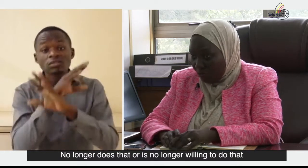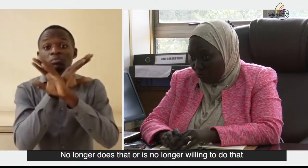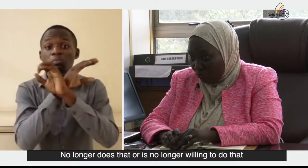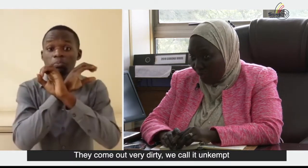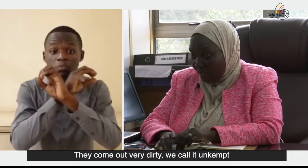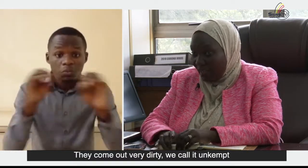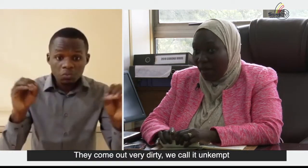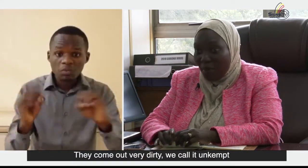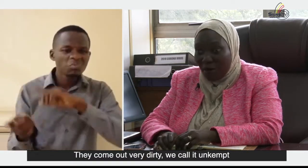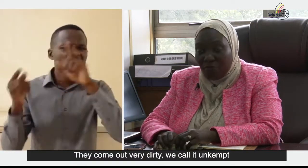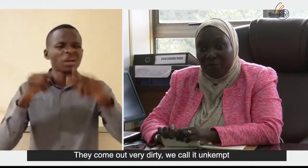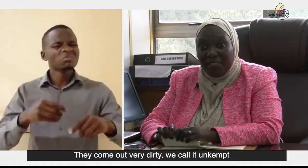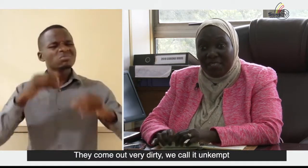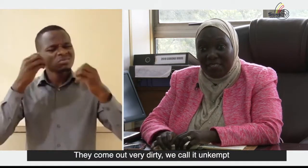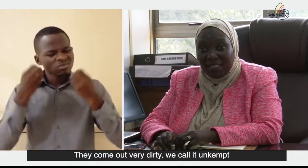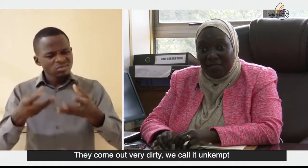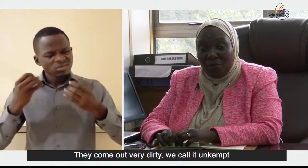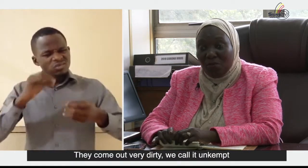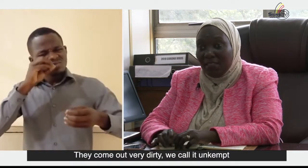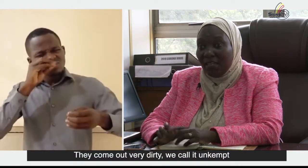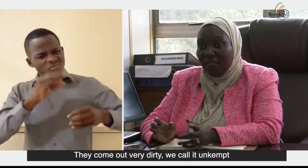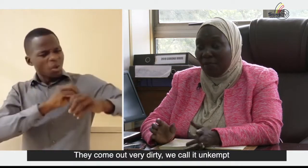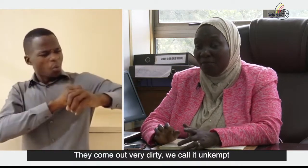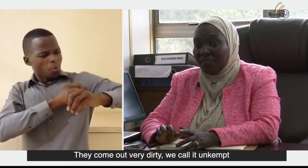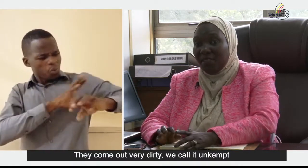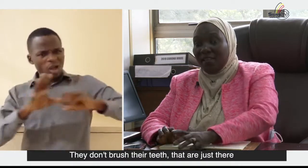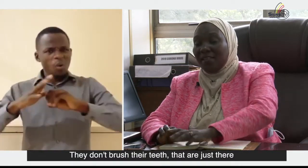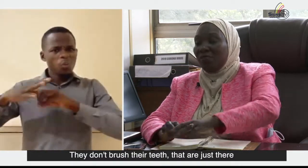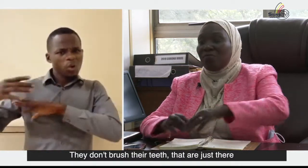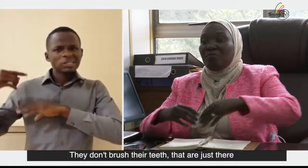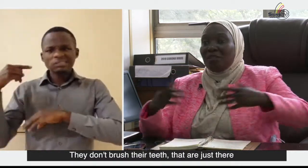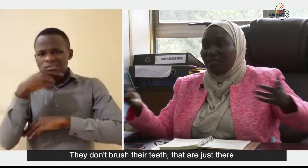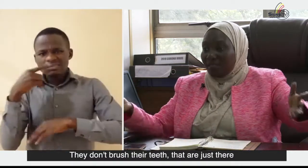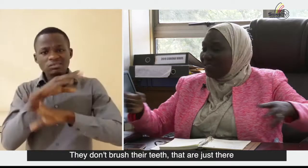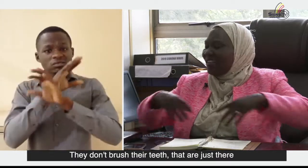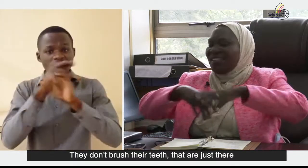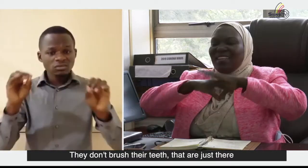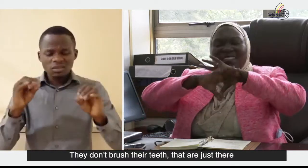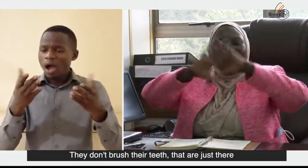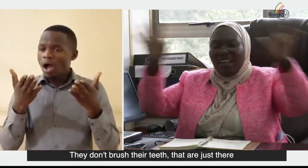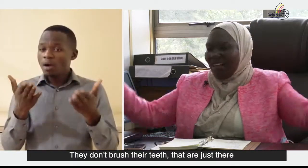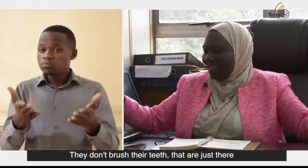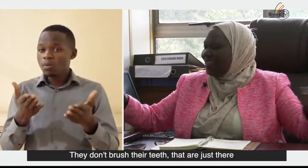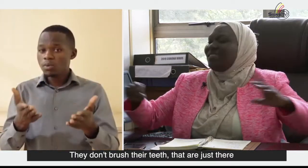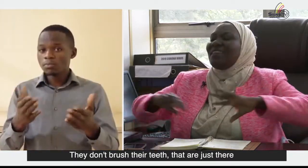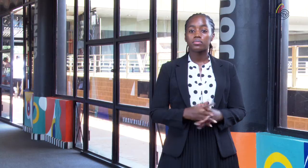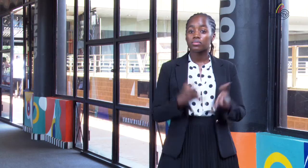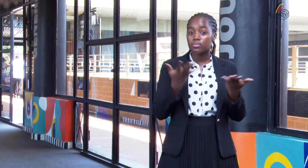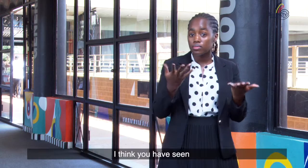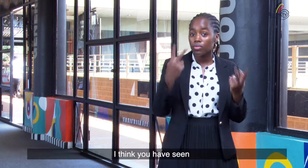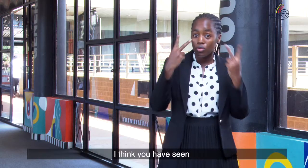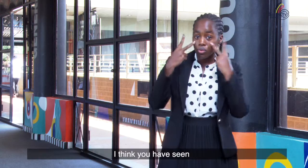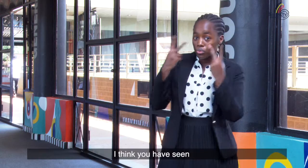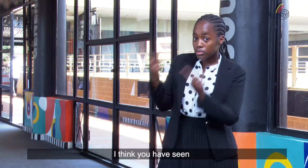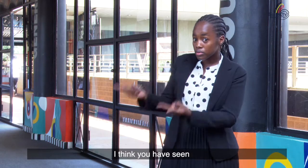do that. They come out very dirty, we call it unkempt. They don't brush it. They're just there. I think you have